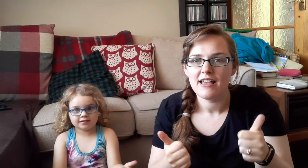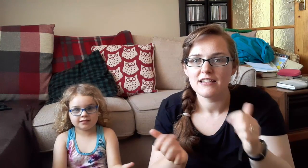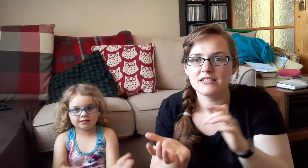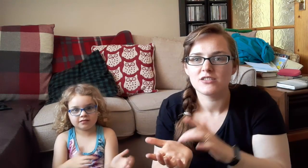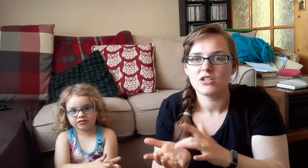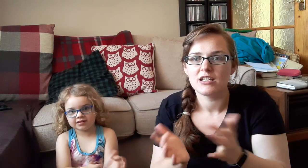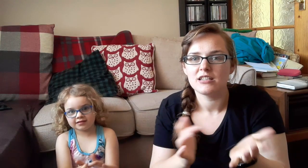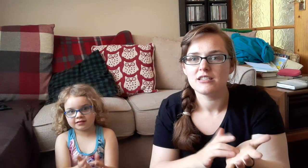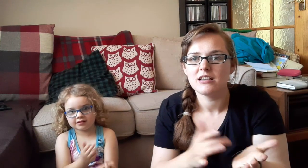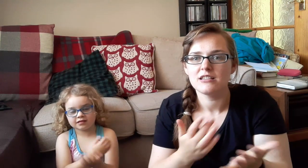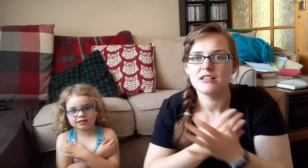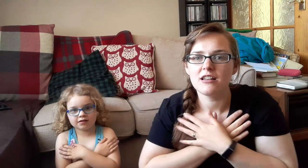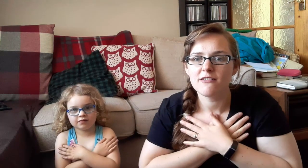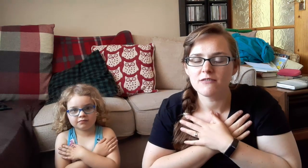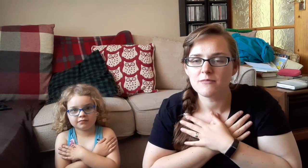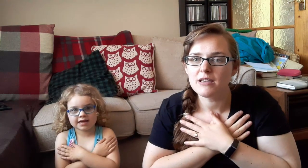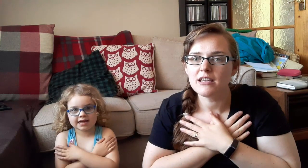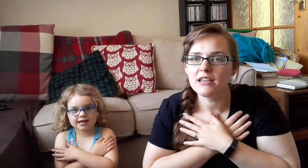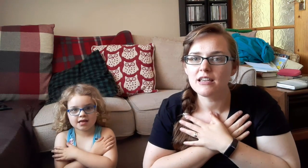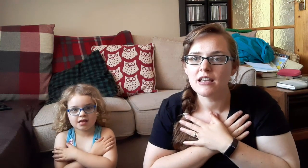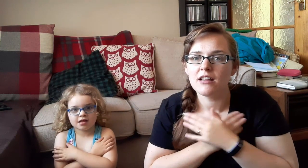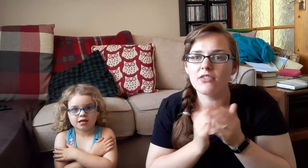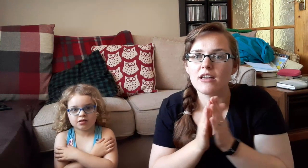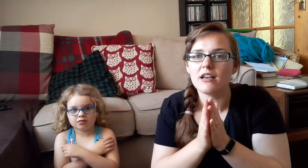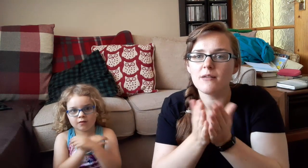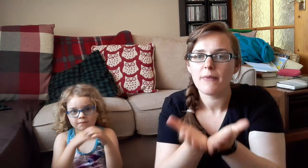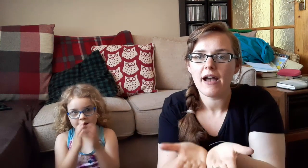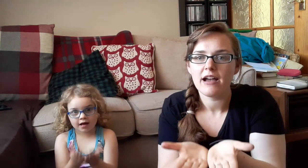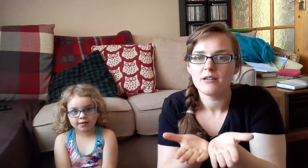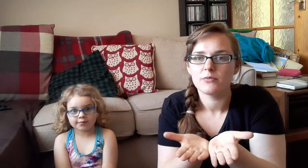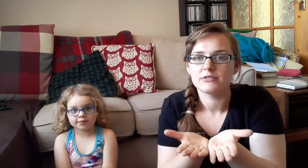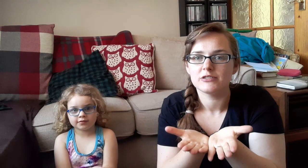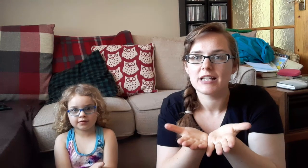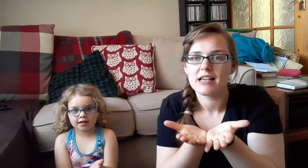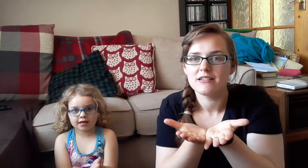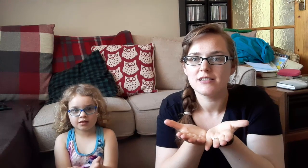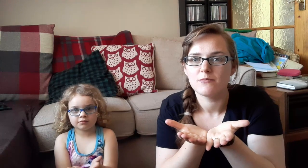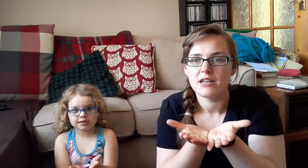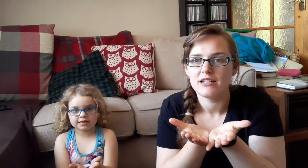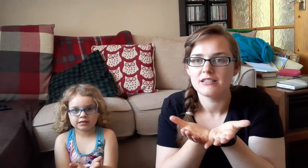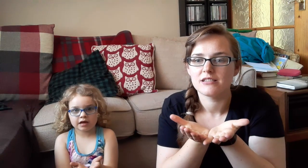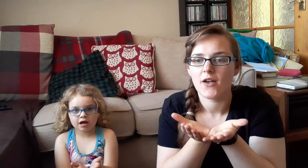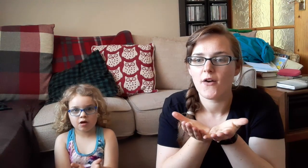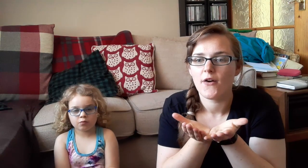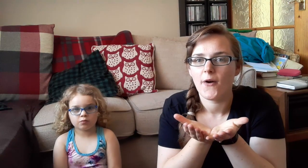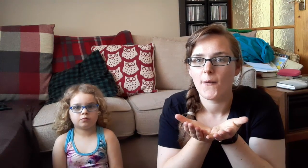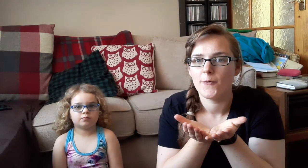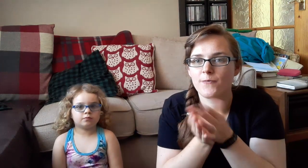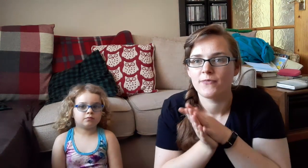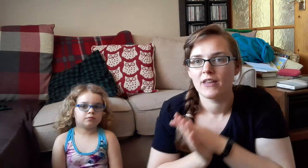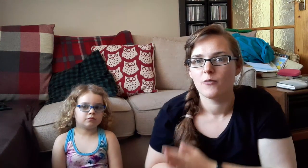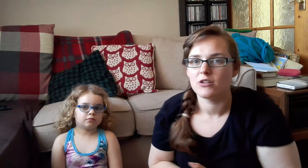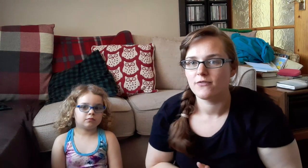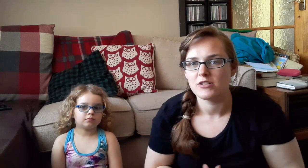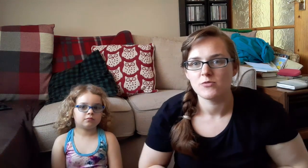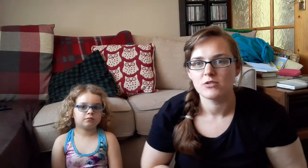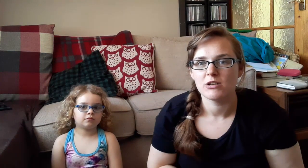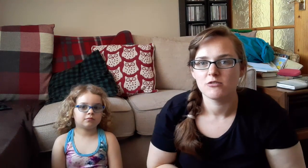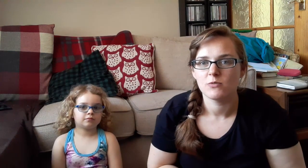yes, Jesus loves me, the Bible tells me so. We're going to finish with Twinkle Twinkle